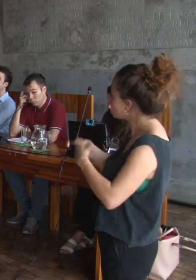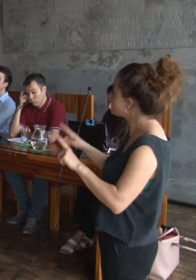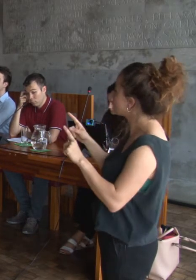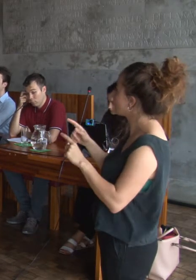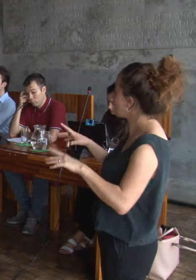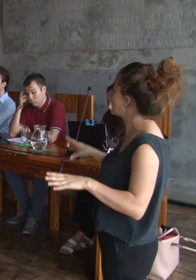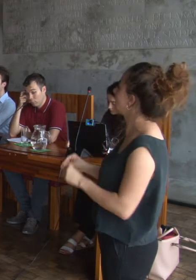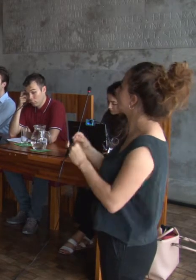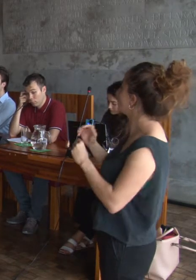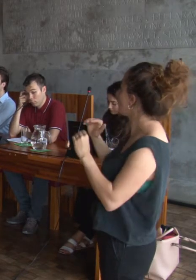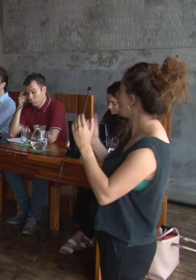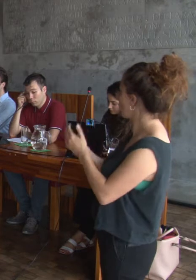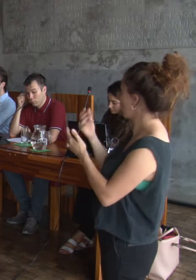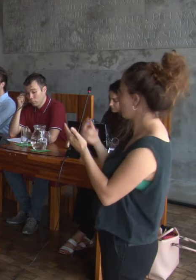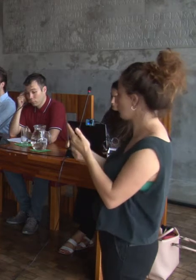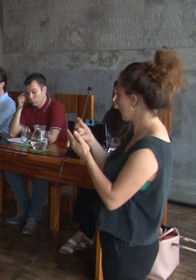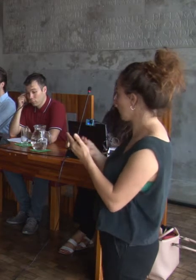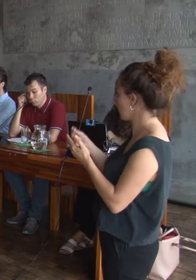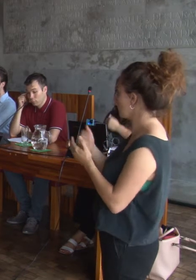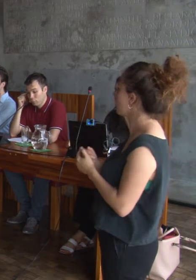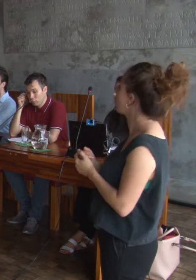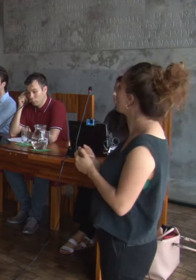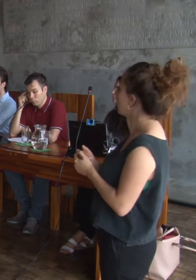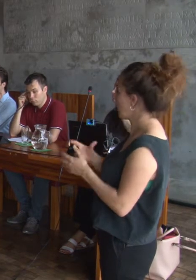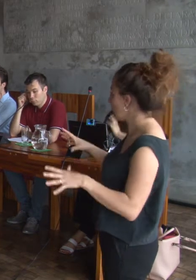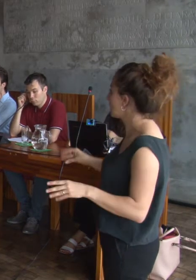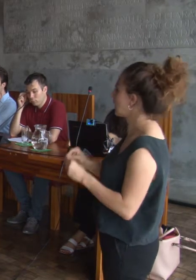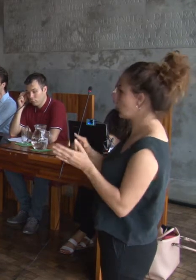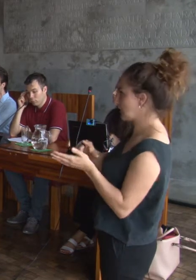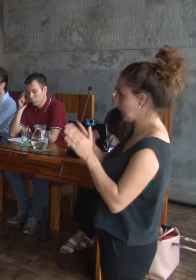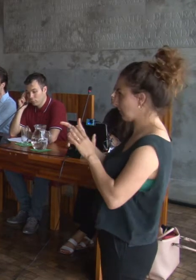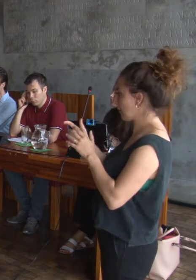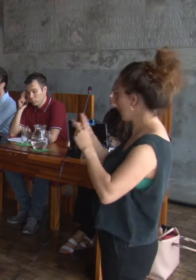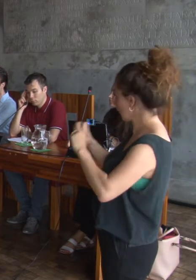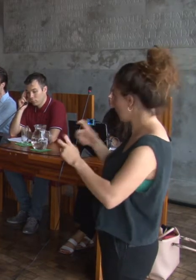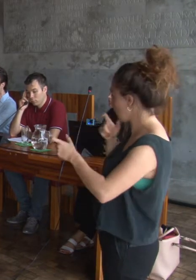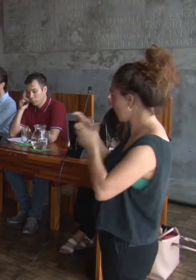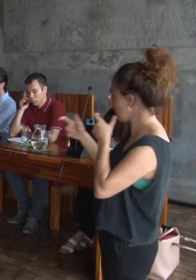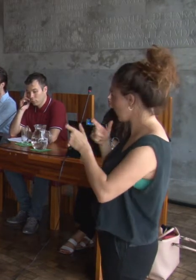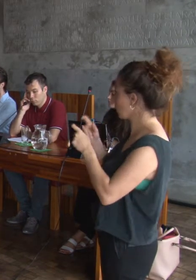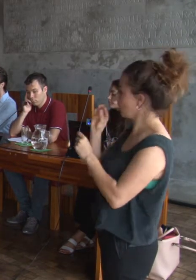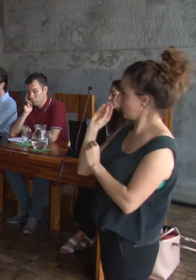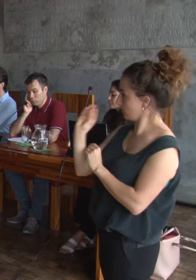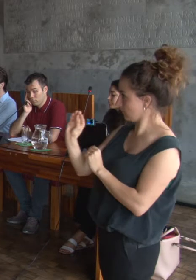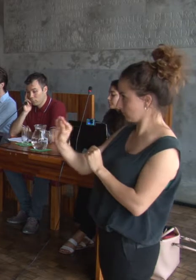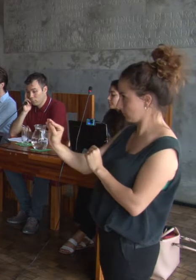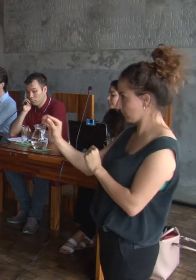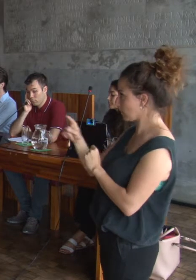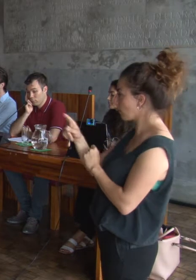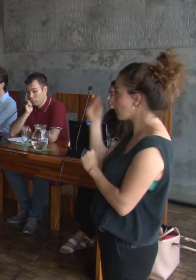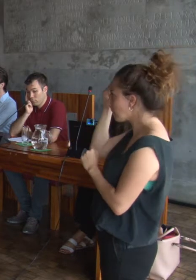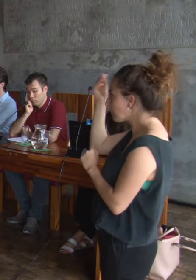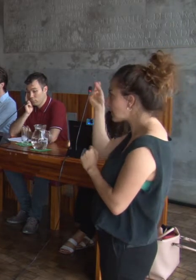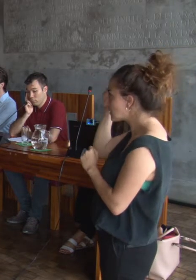is why we've chosen to start our Research Communication Week by asking you to entertain or to think